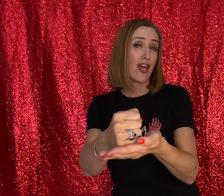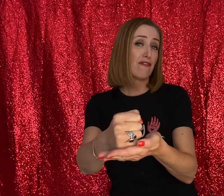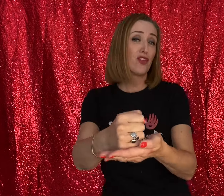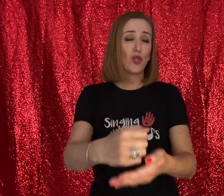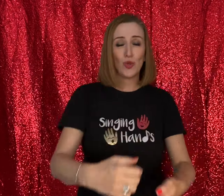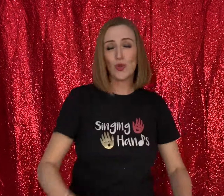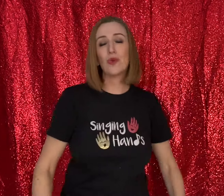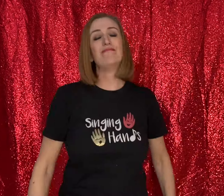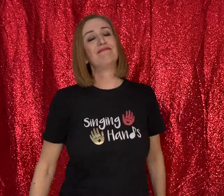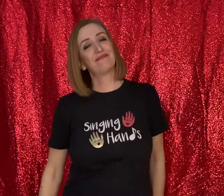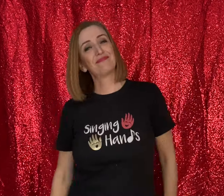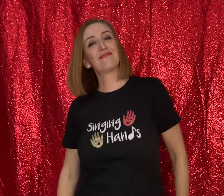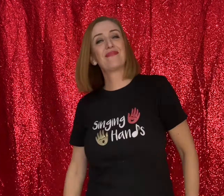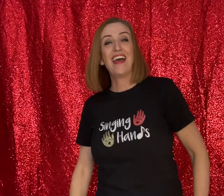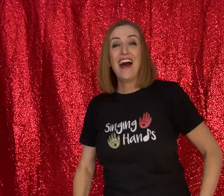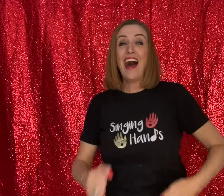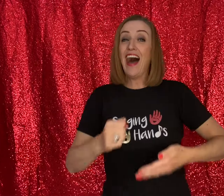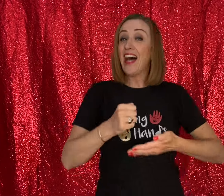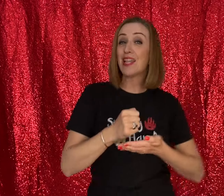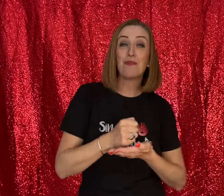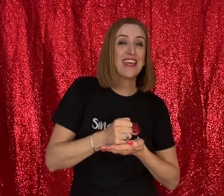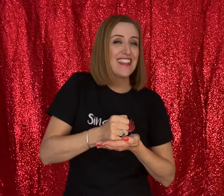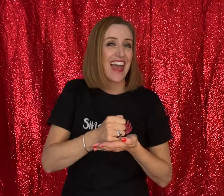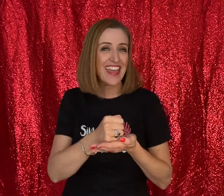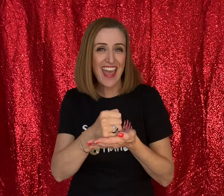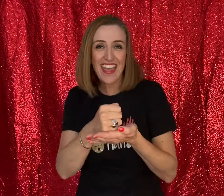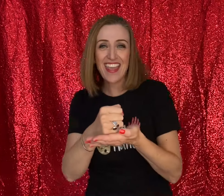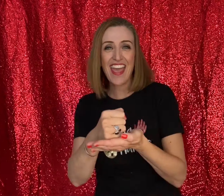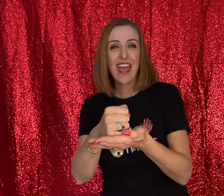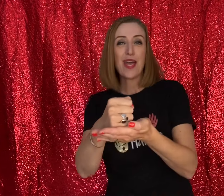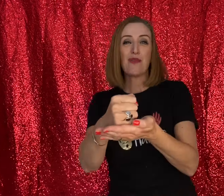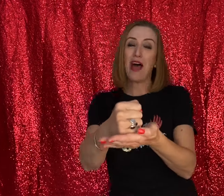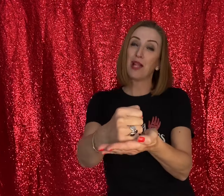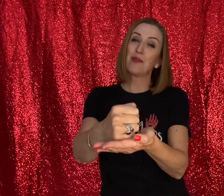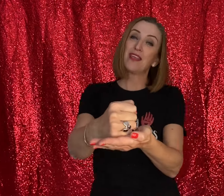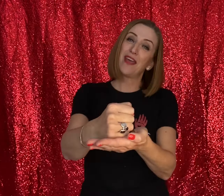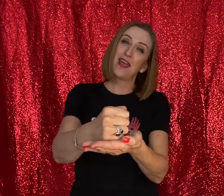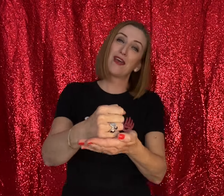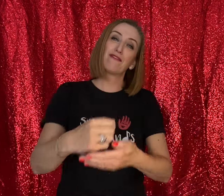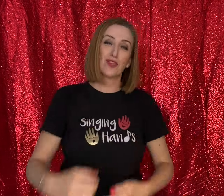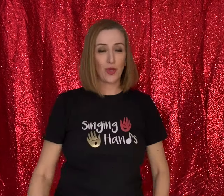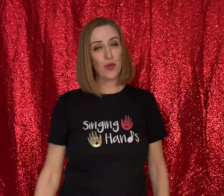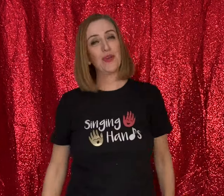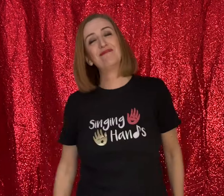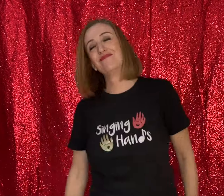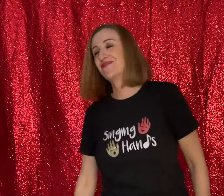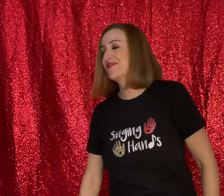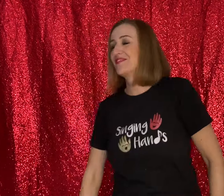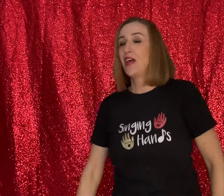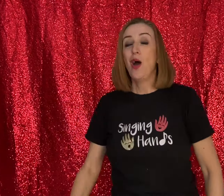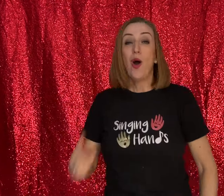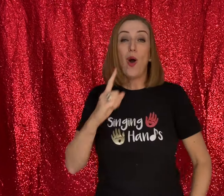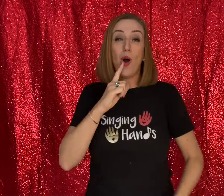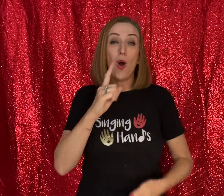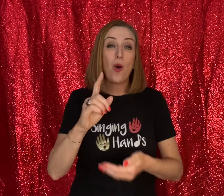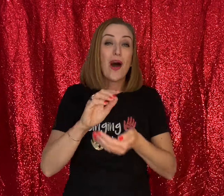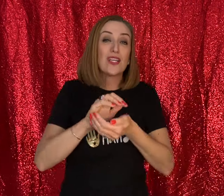you. I'll be there, yeah, yeah. I'll be there for you. Oh, I say,